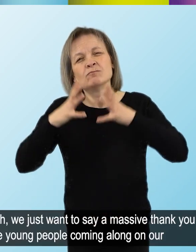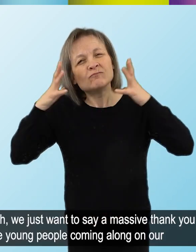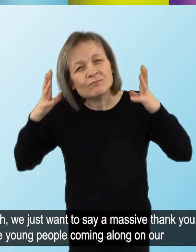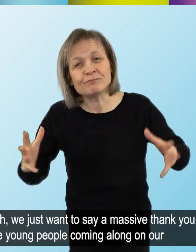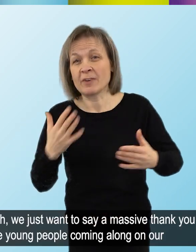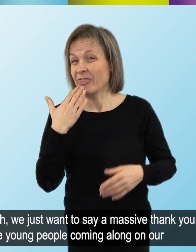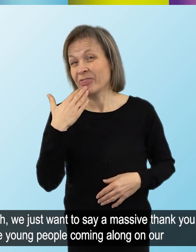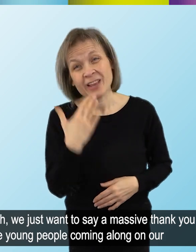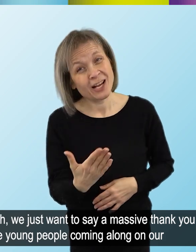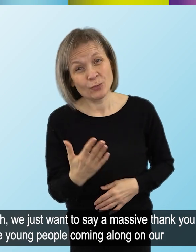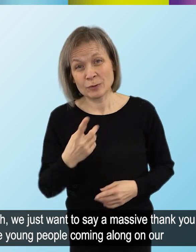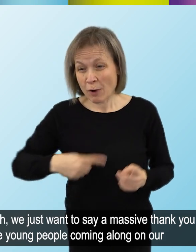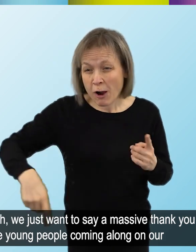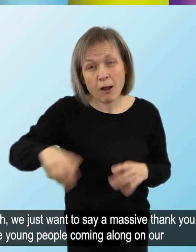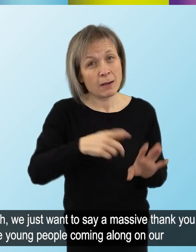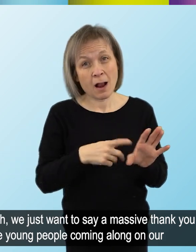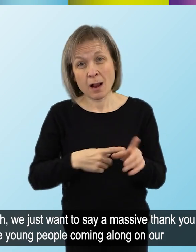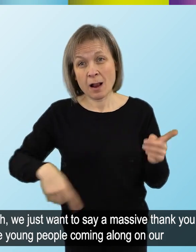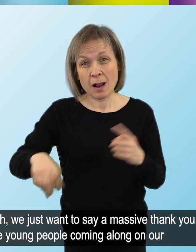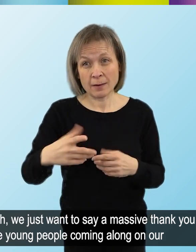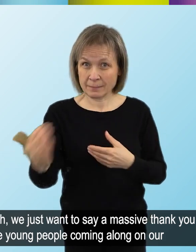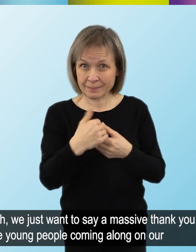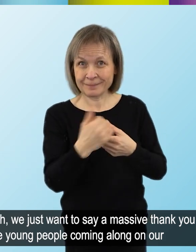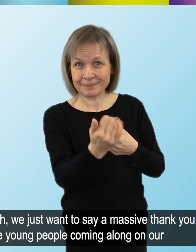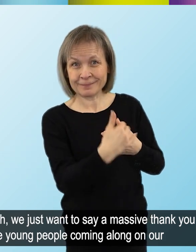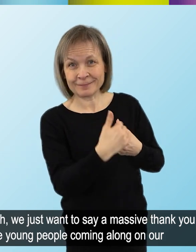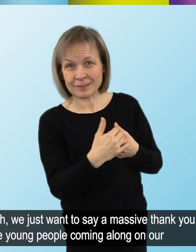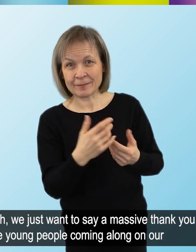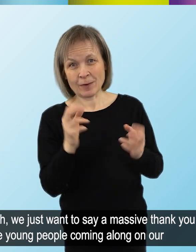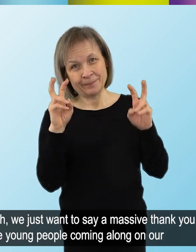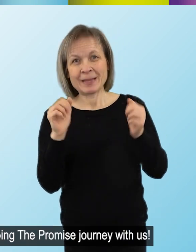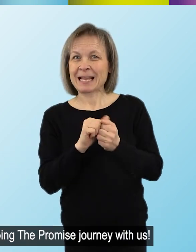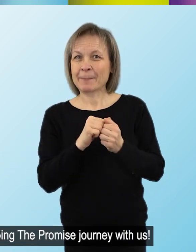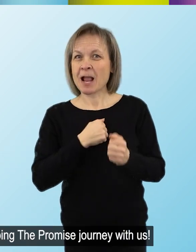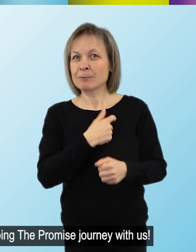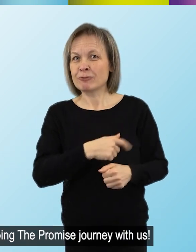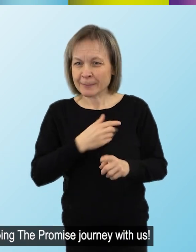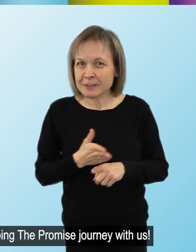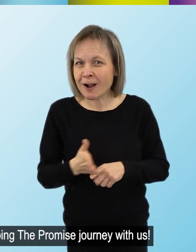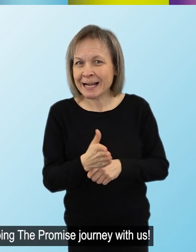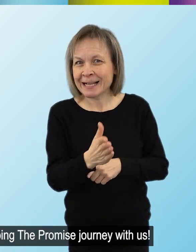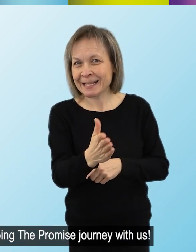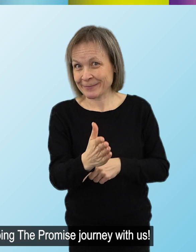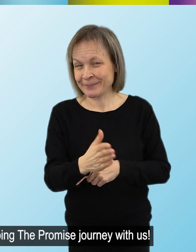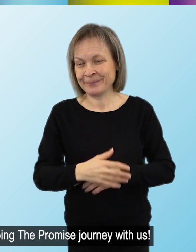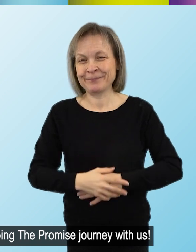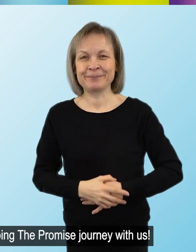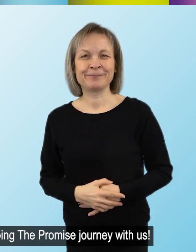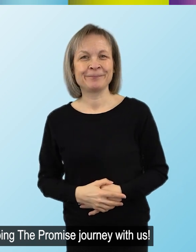Before we finish, we just want to say a massive thank you to all the young people coming along on our Keeping the Promise journey with us.